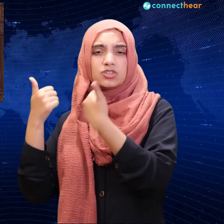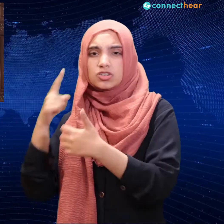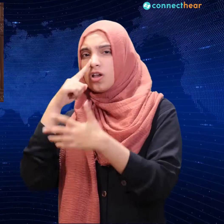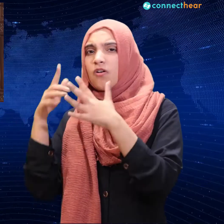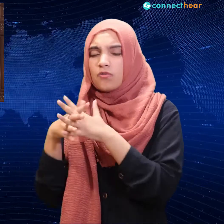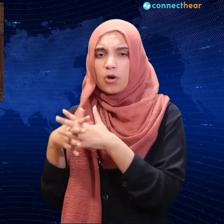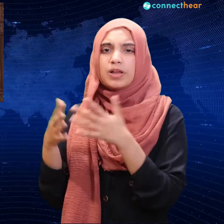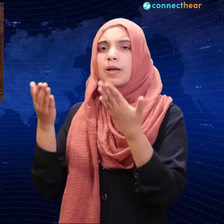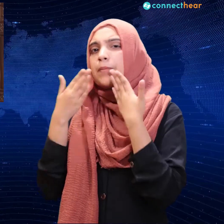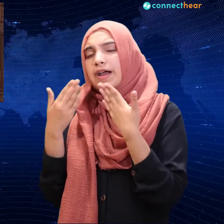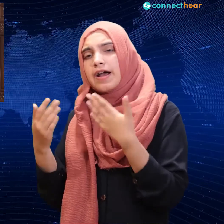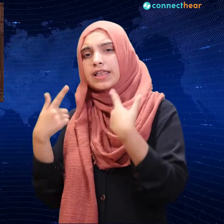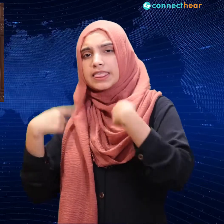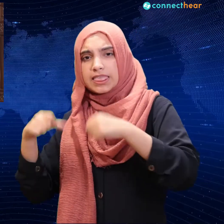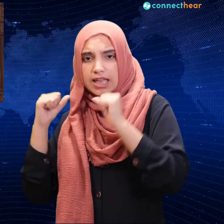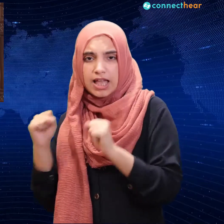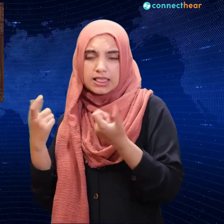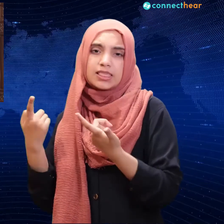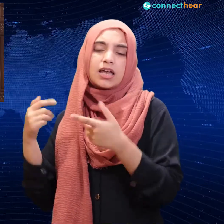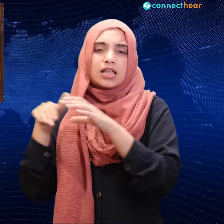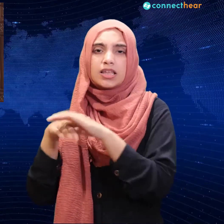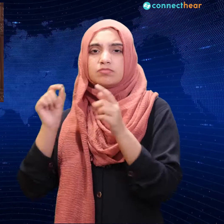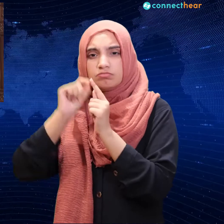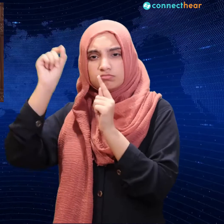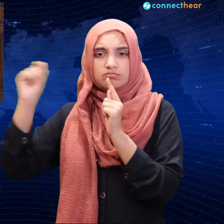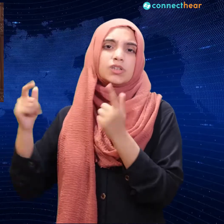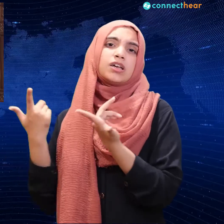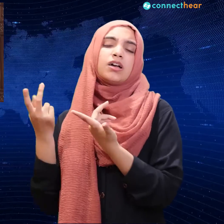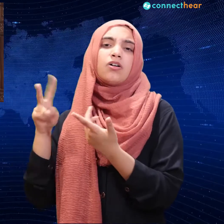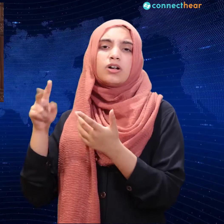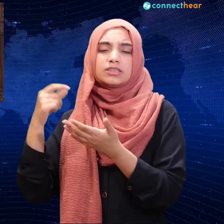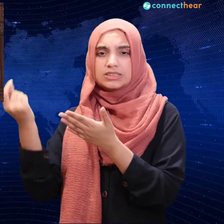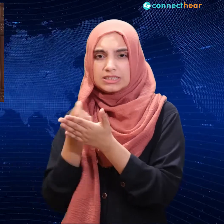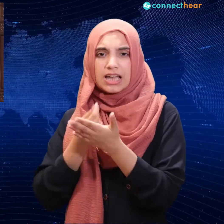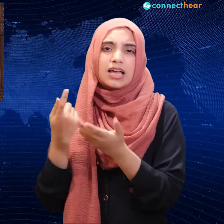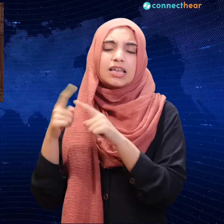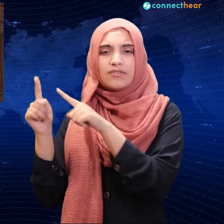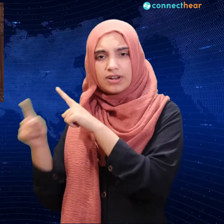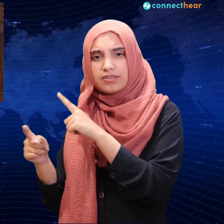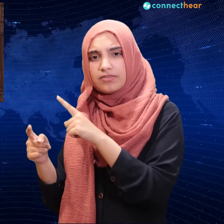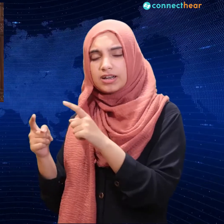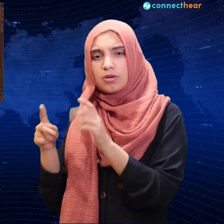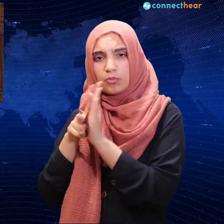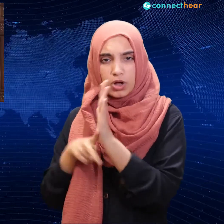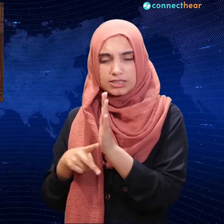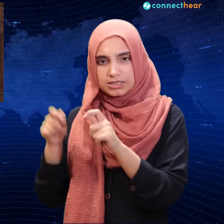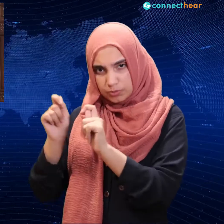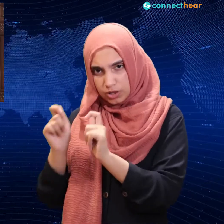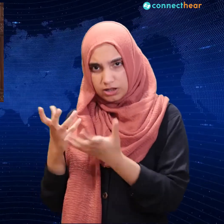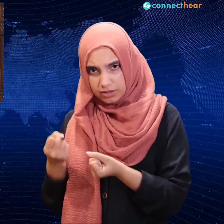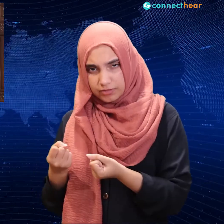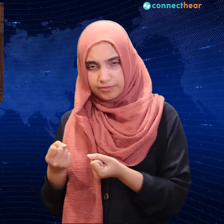to education, healthcare, economic opportunity and legal protection."